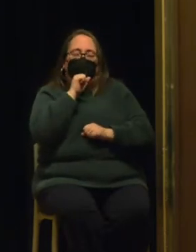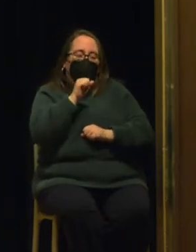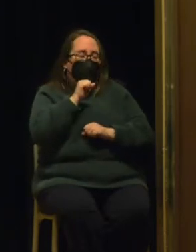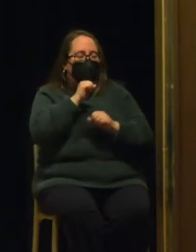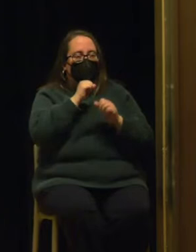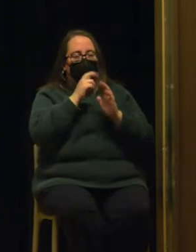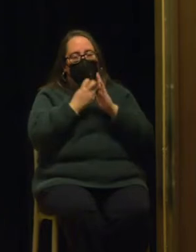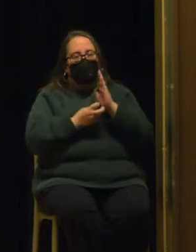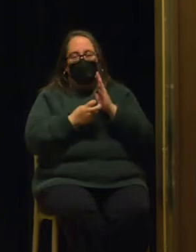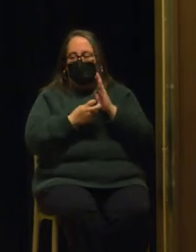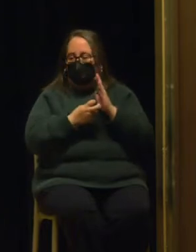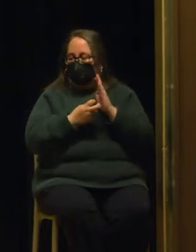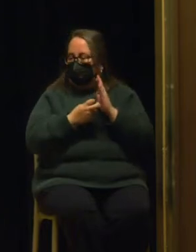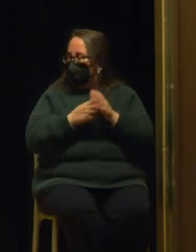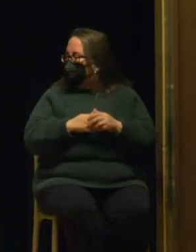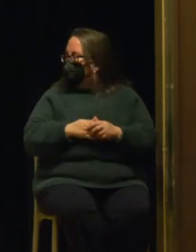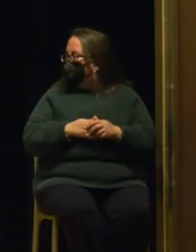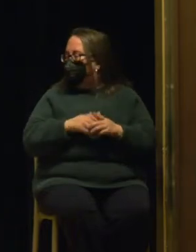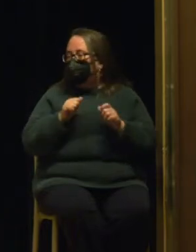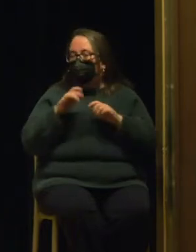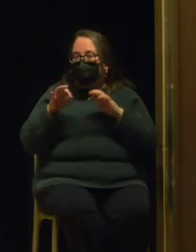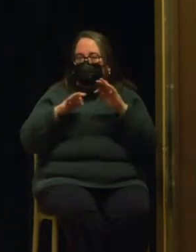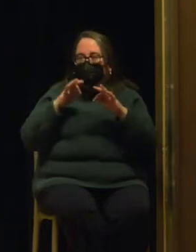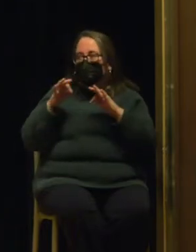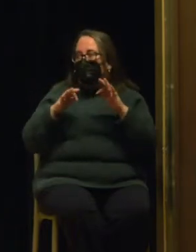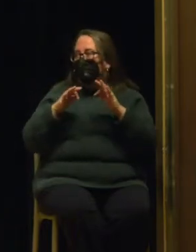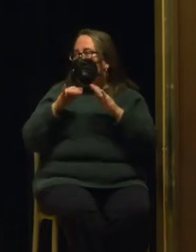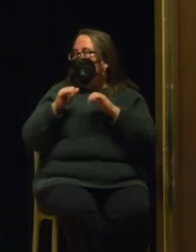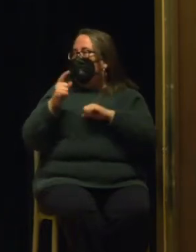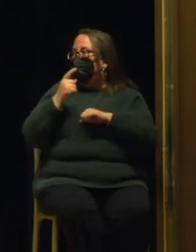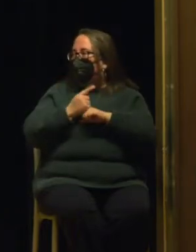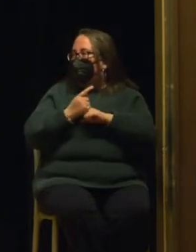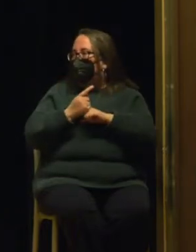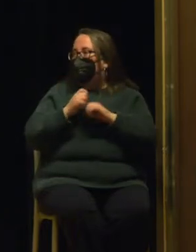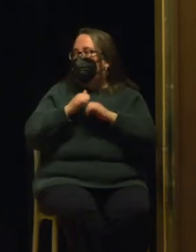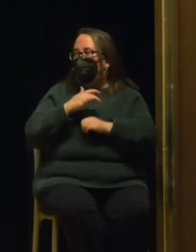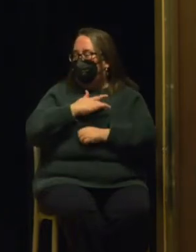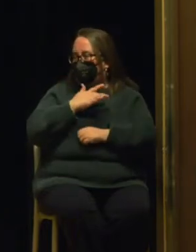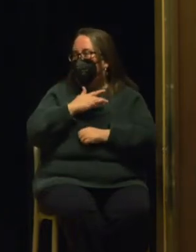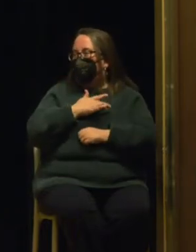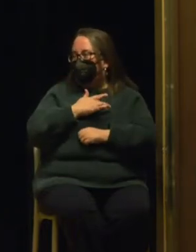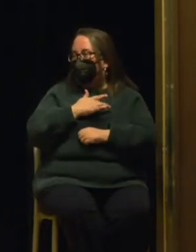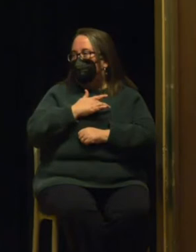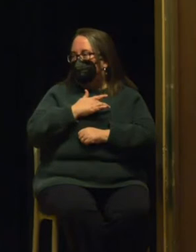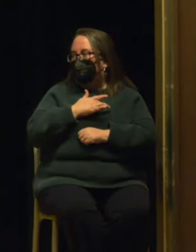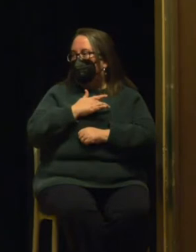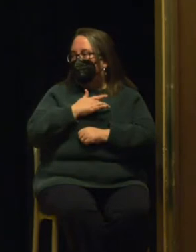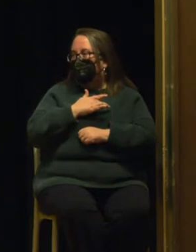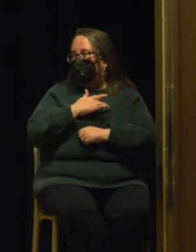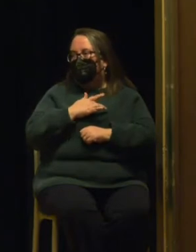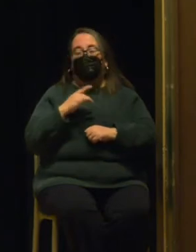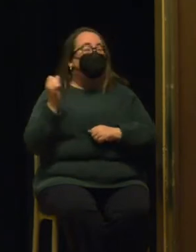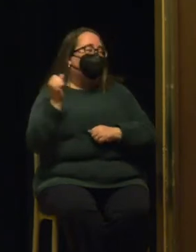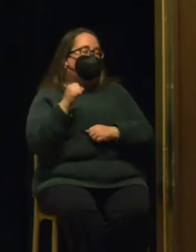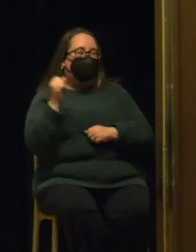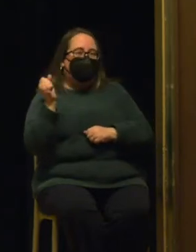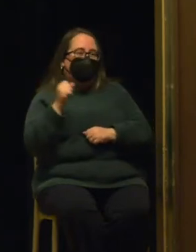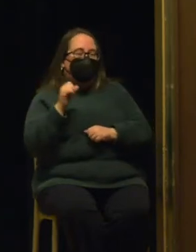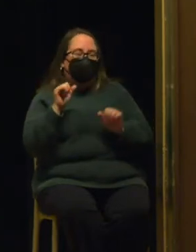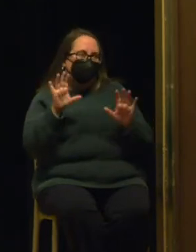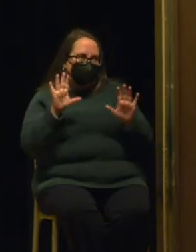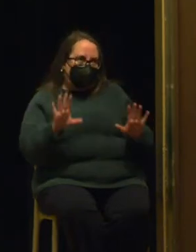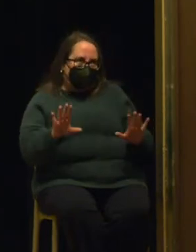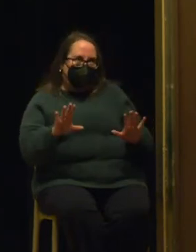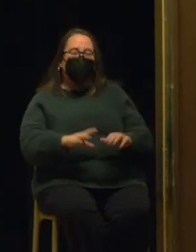was exciting. What was it like being on the stock? Like, can you just describe that day, like how it felt to be? Yeah, it was